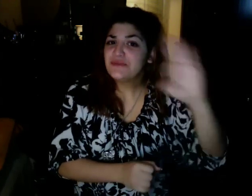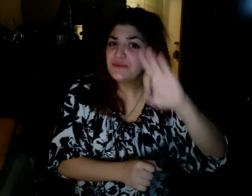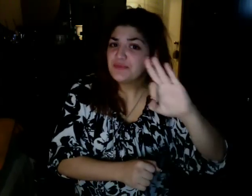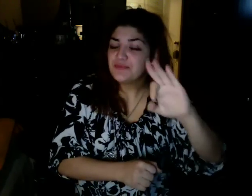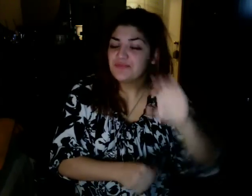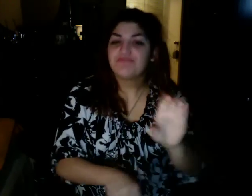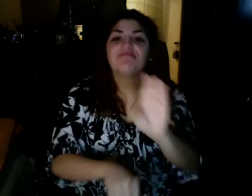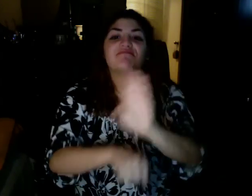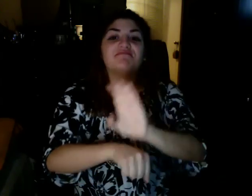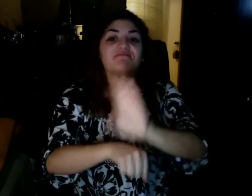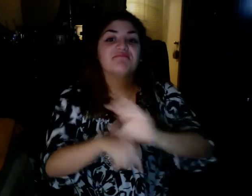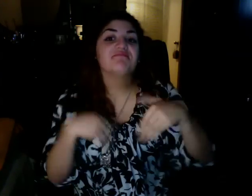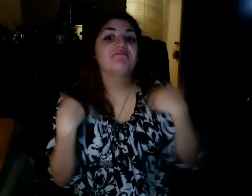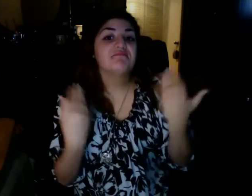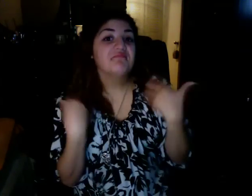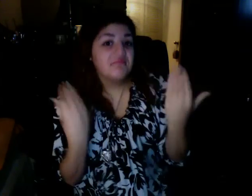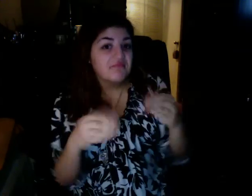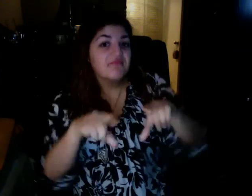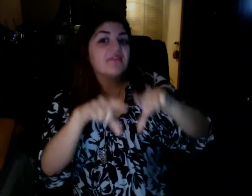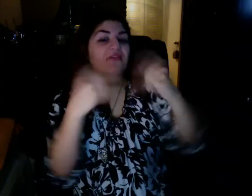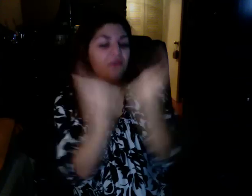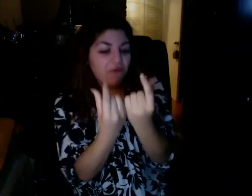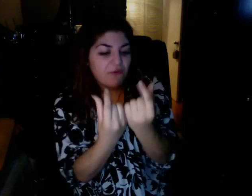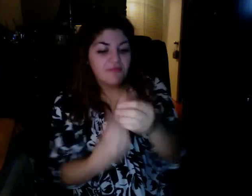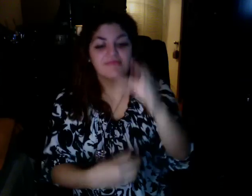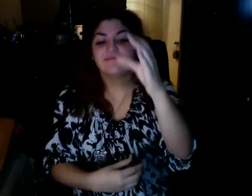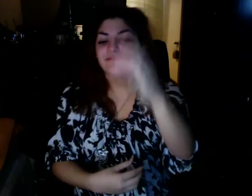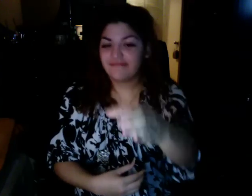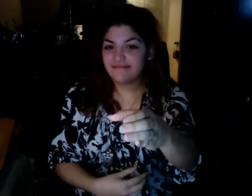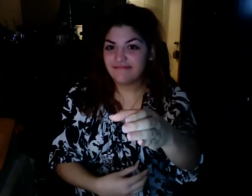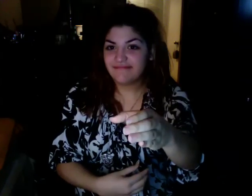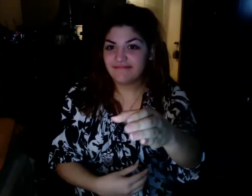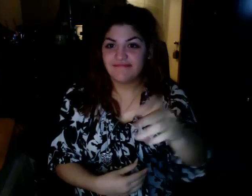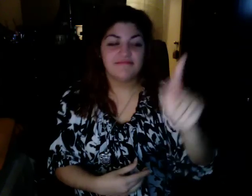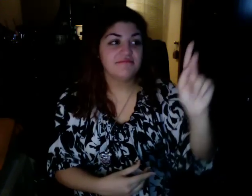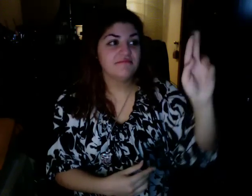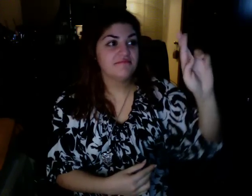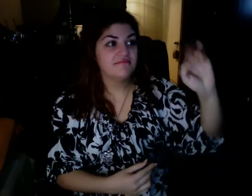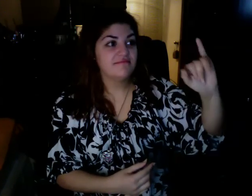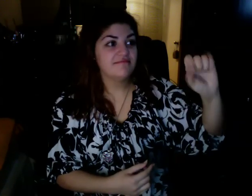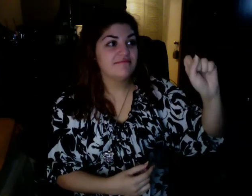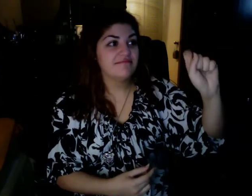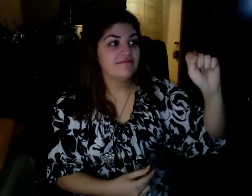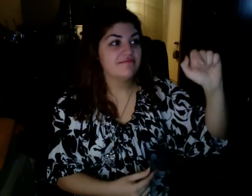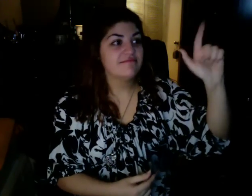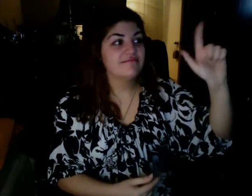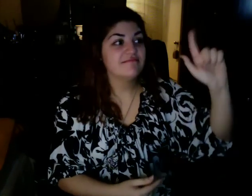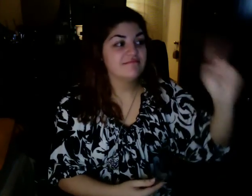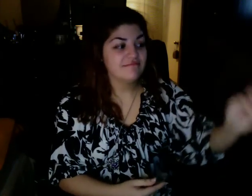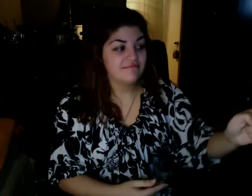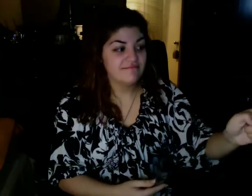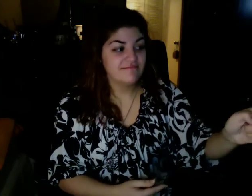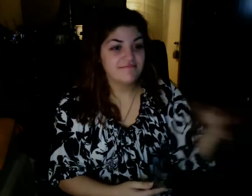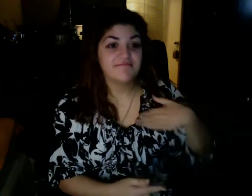roll. For the next seven years in the White House, she wasn't allowed to bring it up again. Is anybody here older than two?